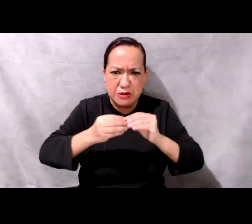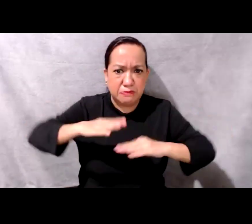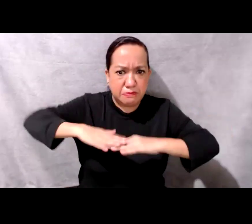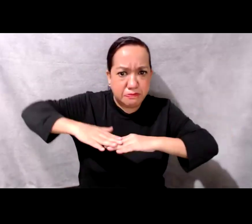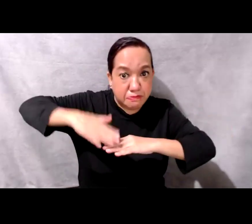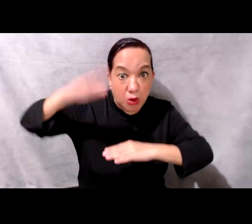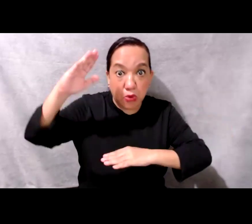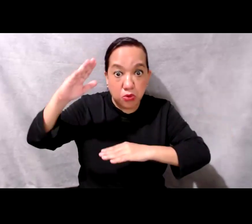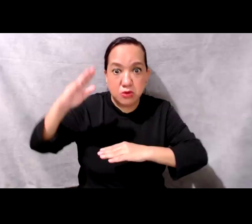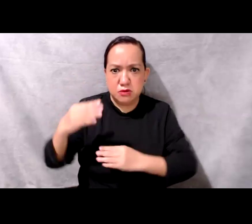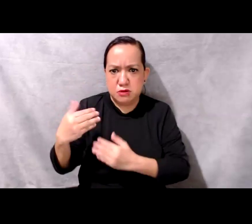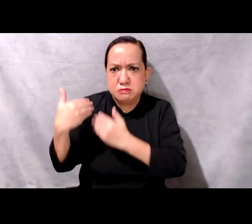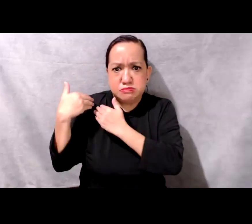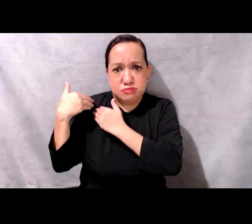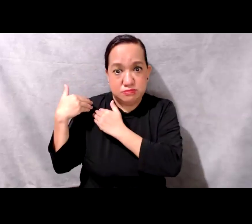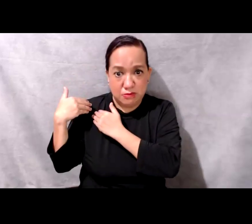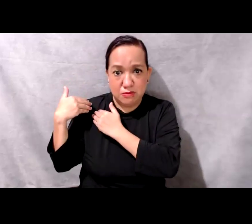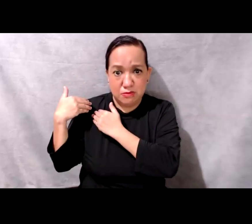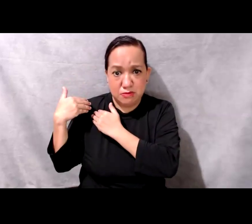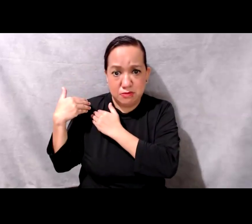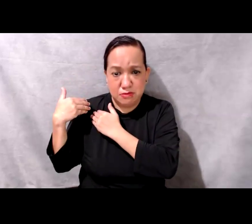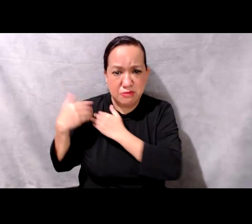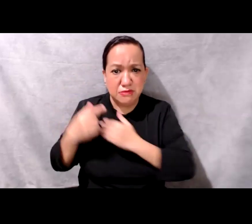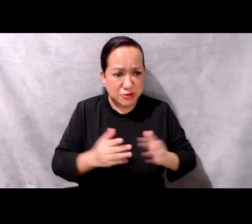come to the accountability mechanism because of this